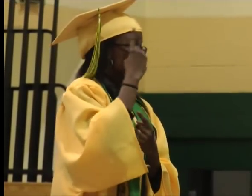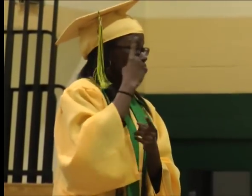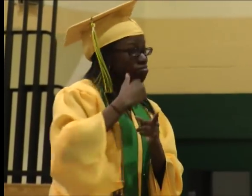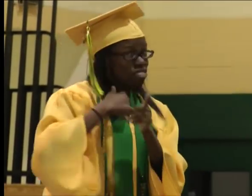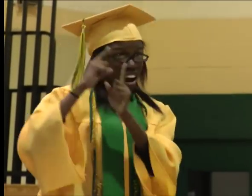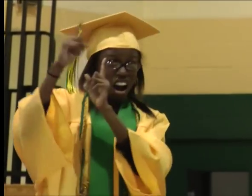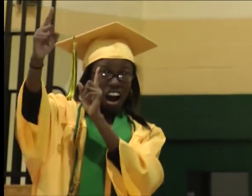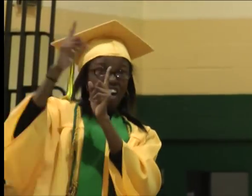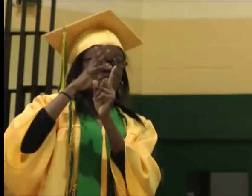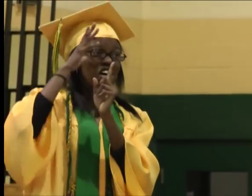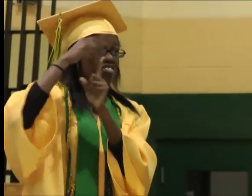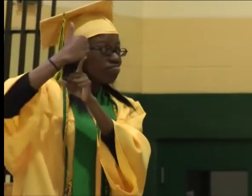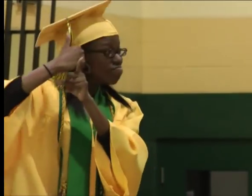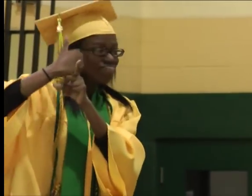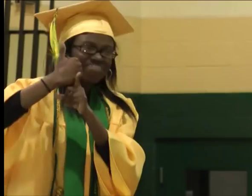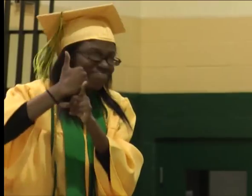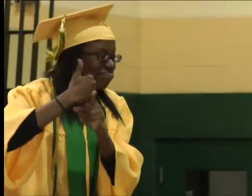I've had opportunities to travel out of state.